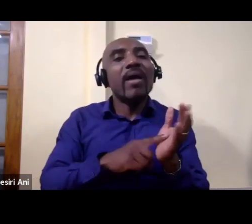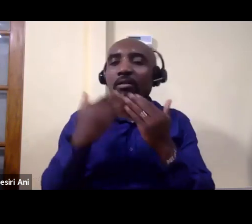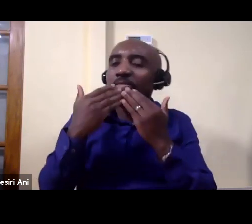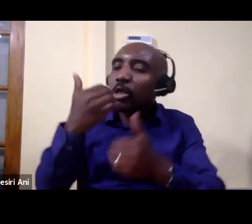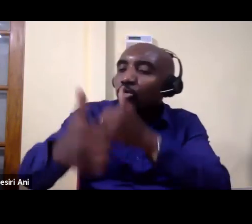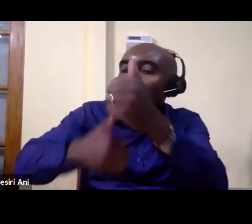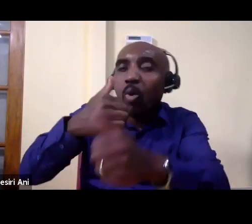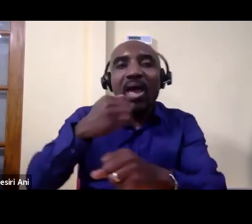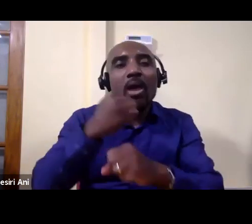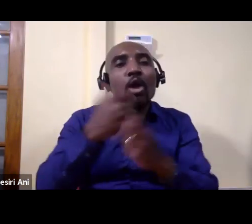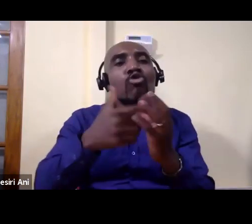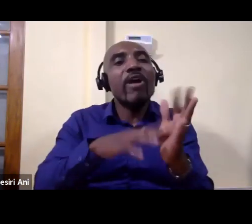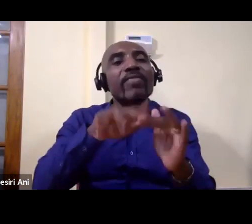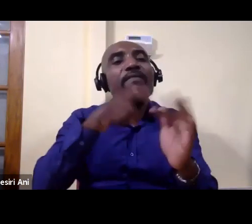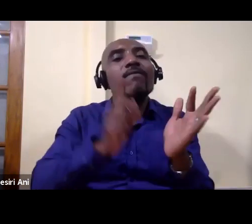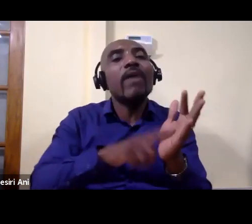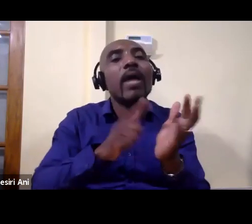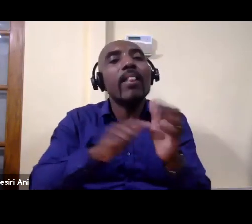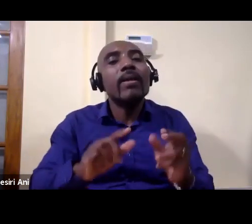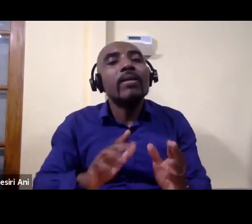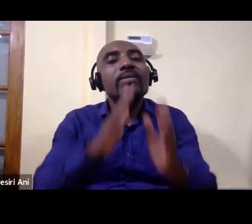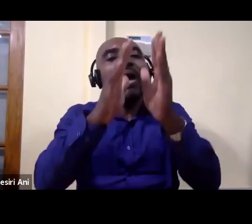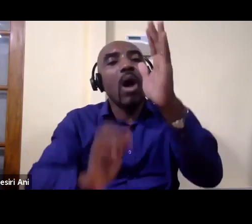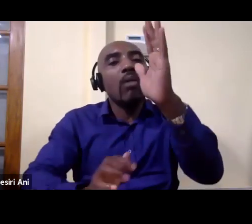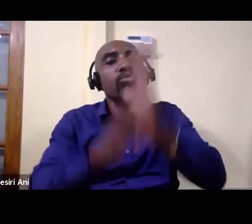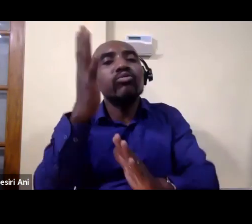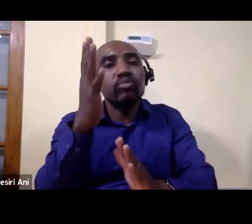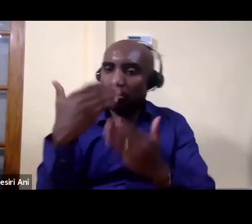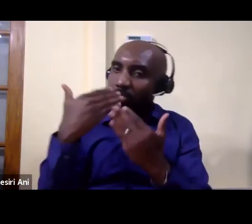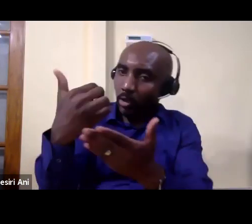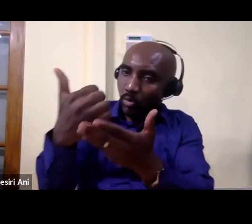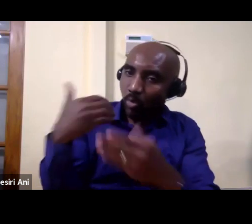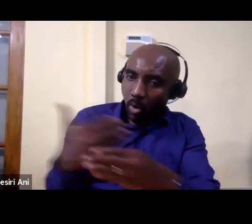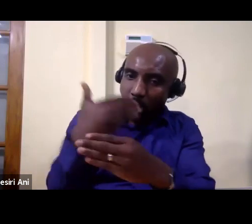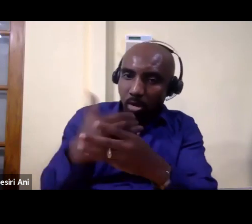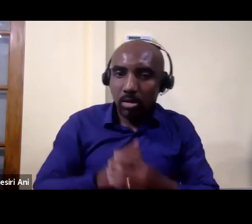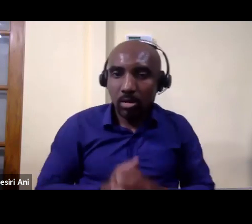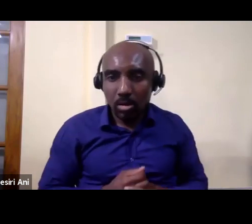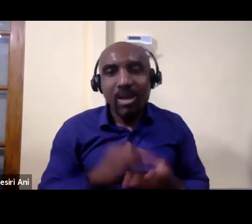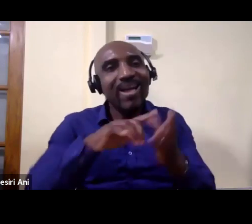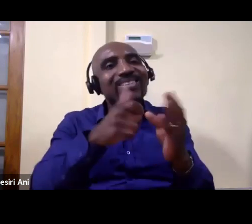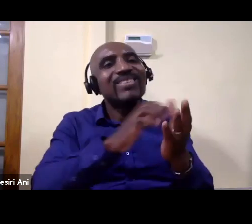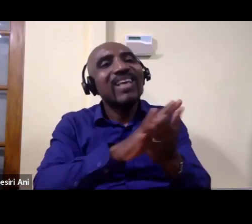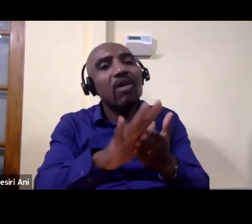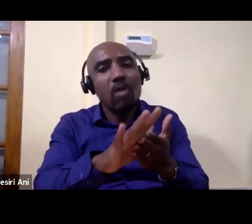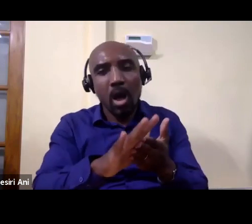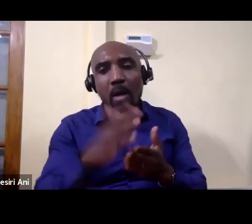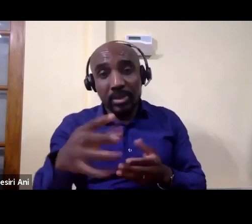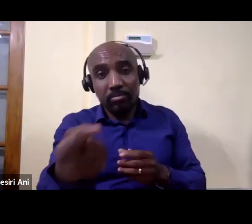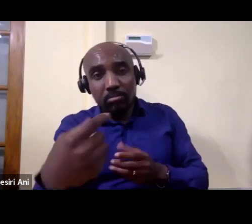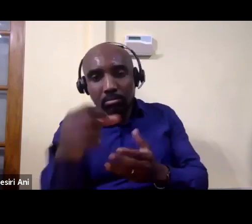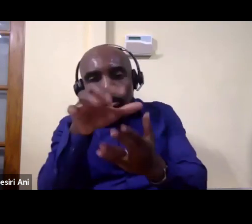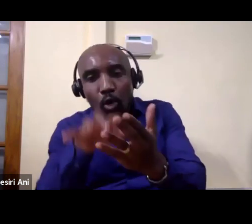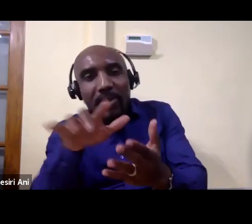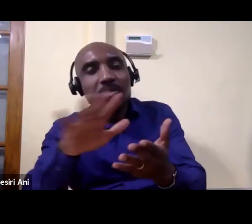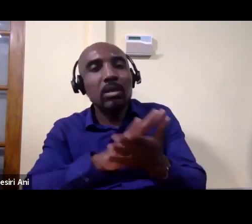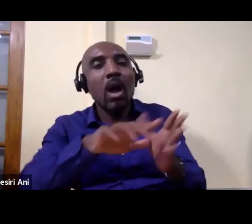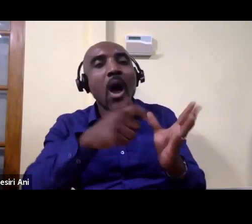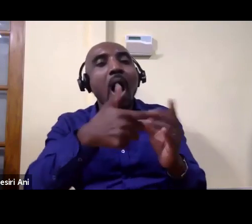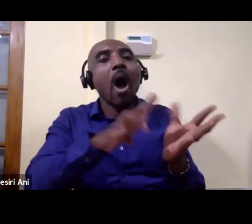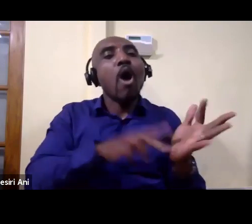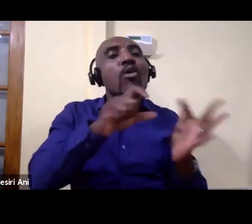Grenfell. And Sarah from Harlesden in northwest London says that Harlesden has some of the highest levels of COVID-19